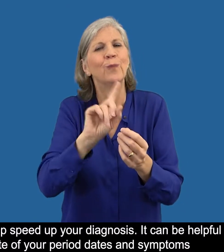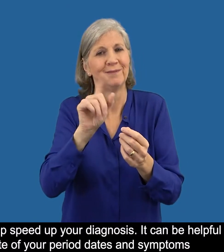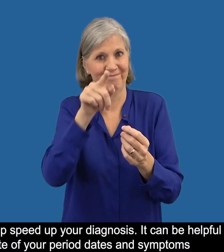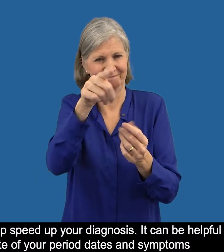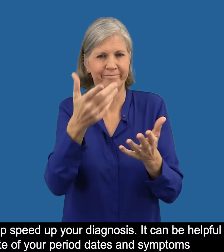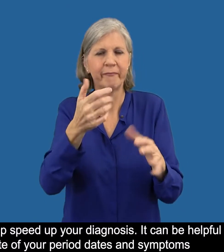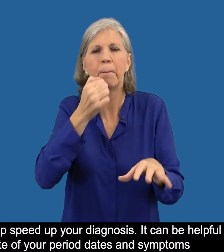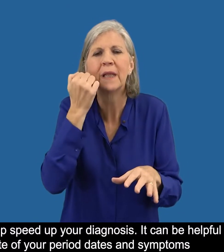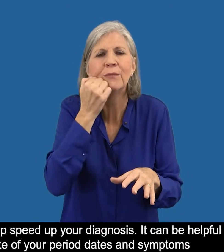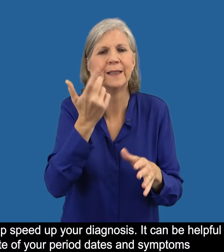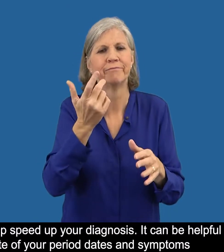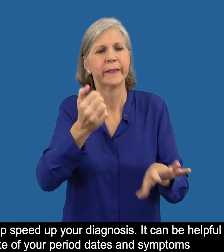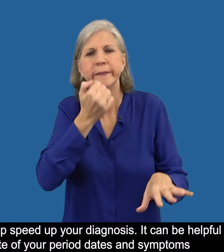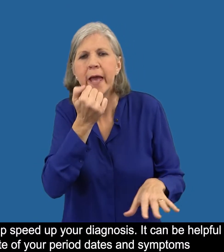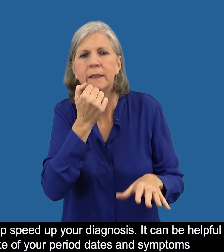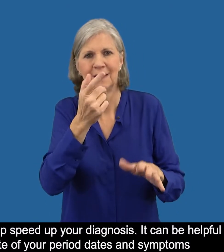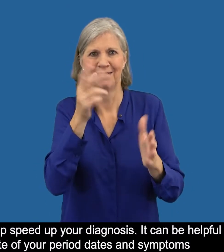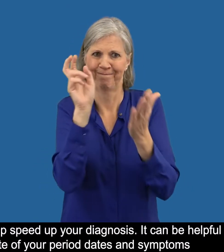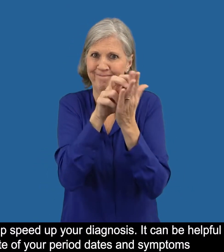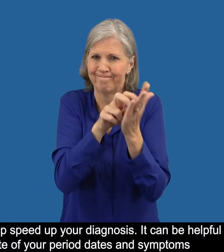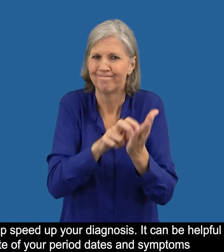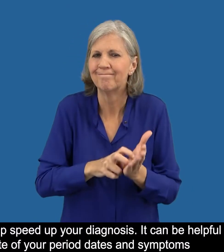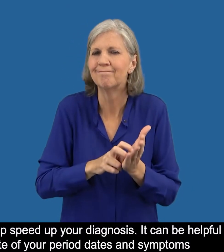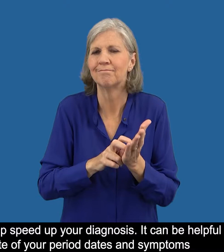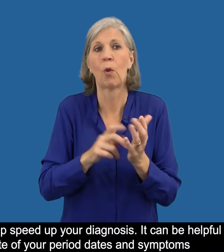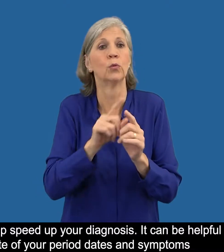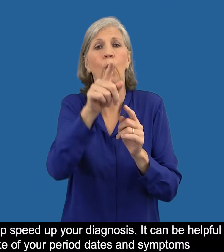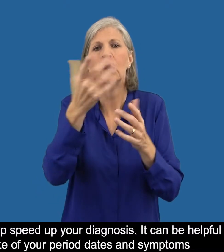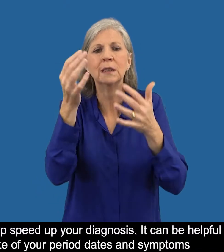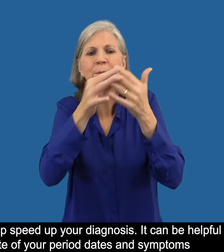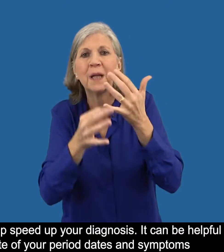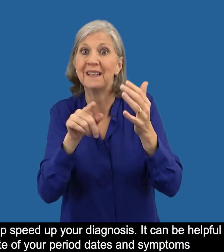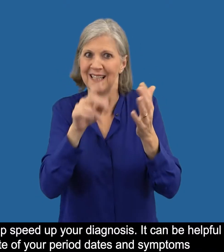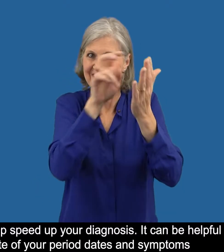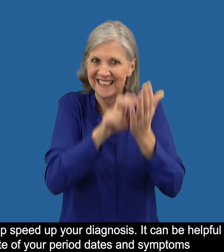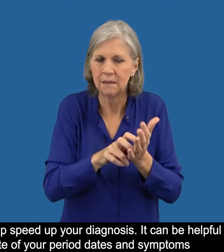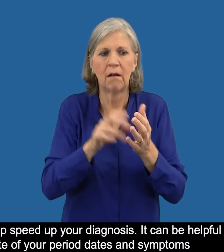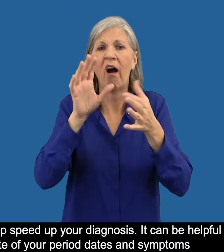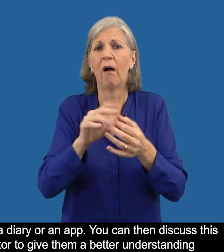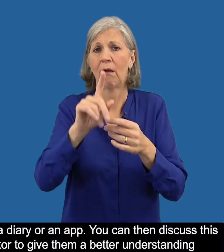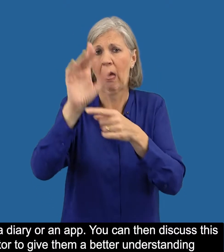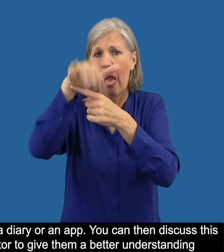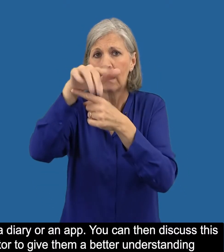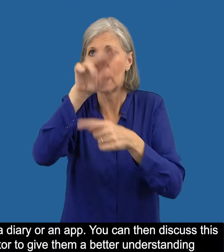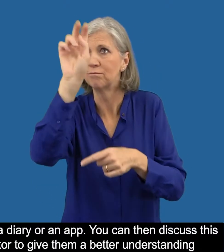It can be helpful to keep a note of your period dates and symptoms, using a calendar, a diary, or an app.